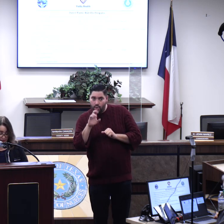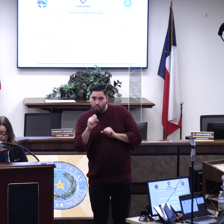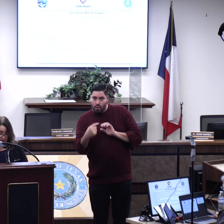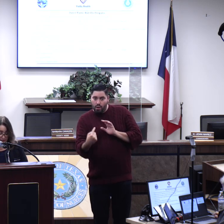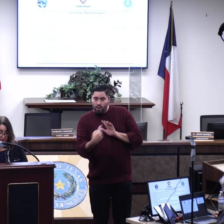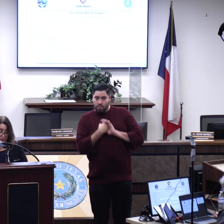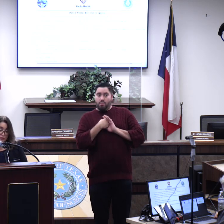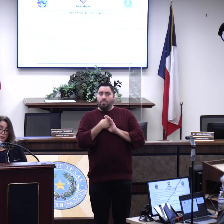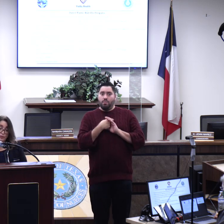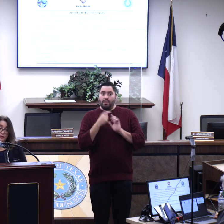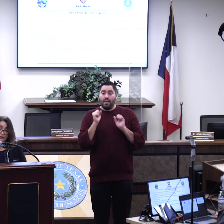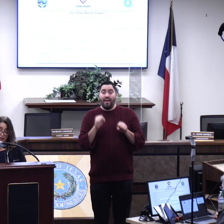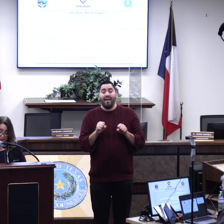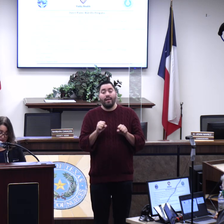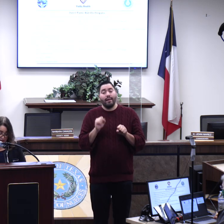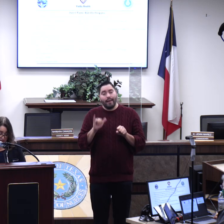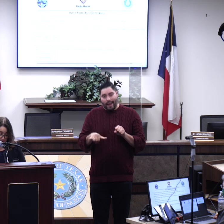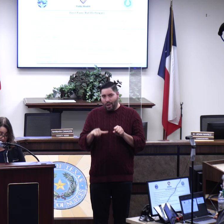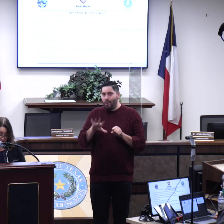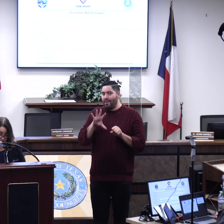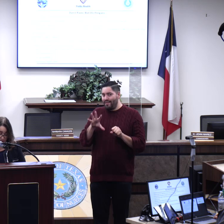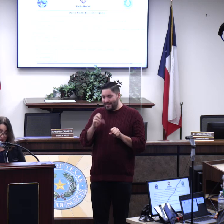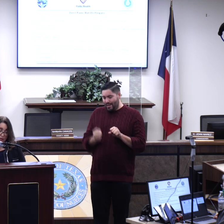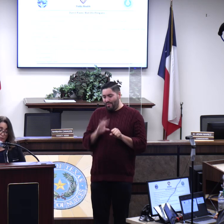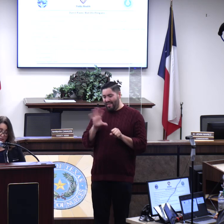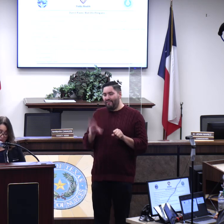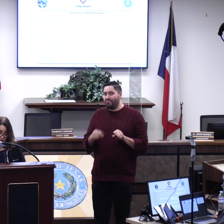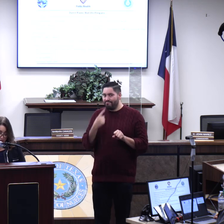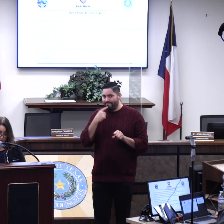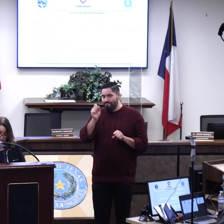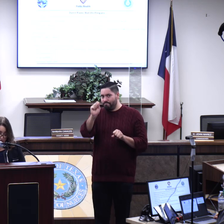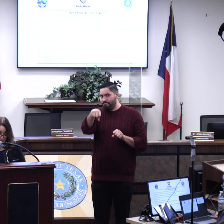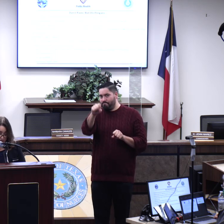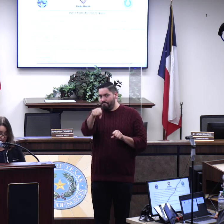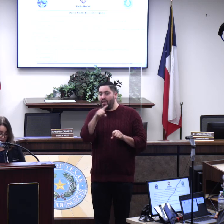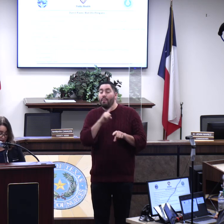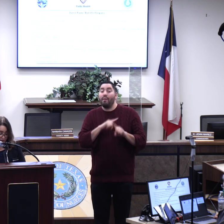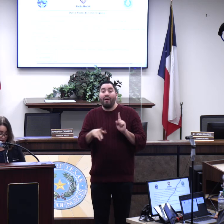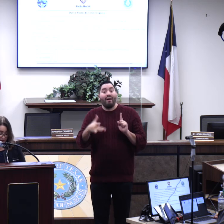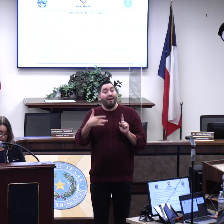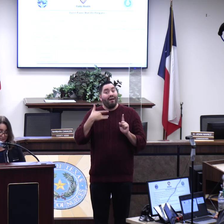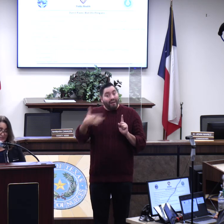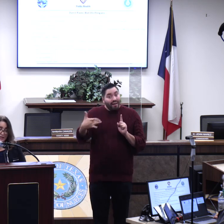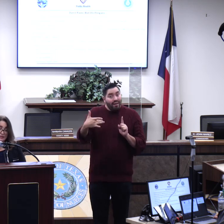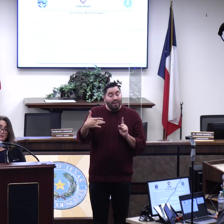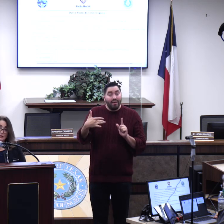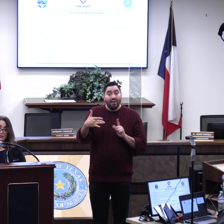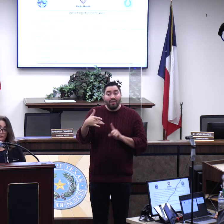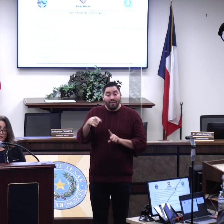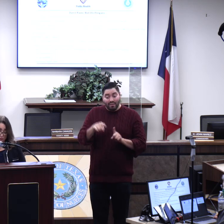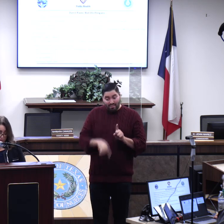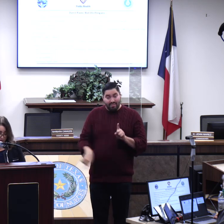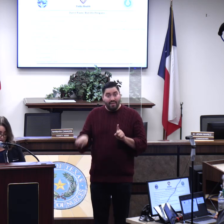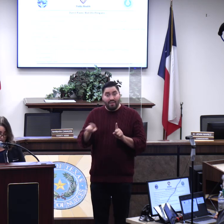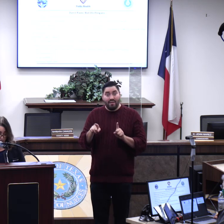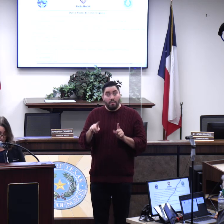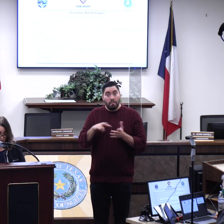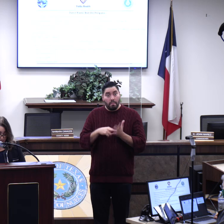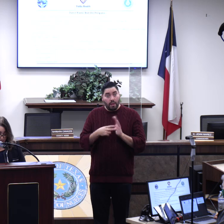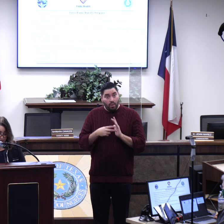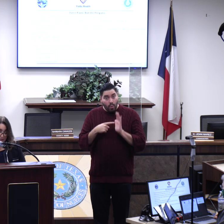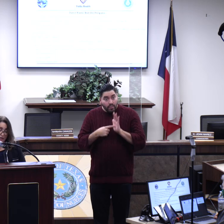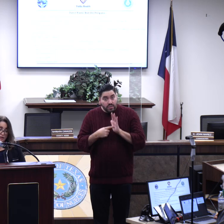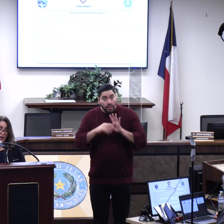South Africa seems to be yes, it does. But the population in South Africa is not indicative of the rest of the